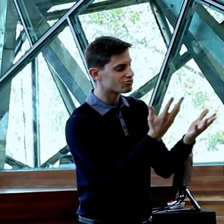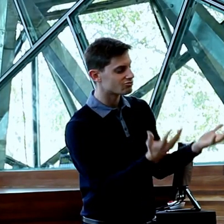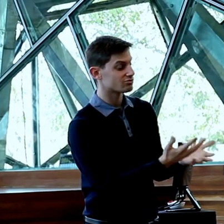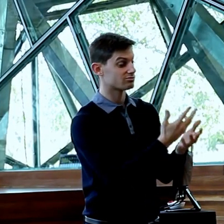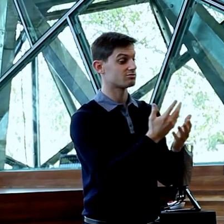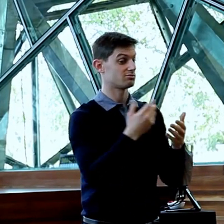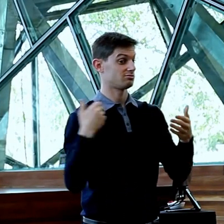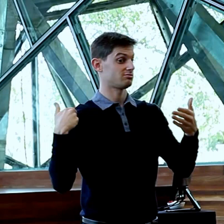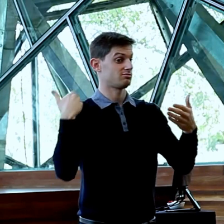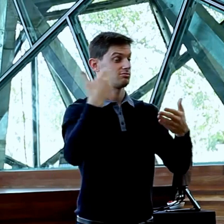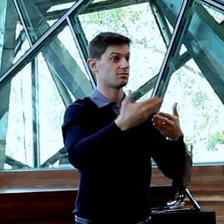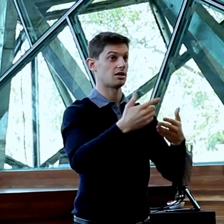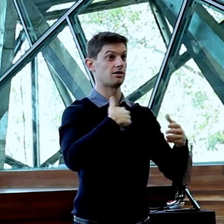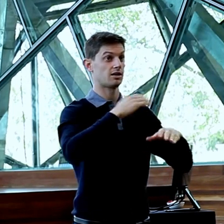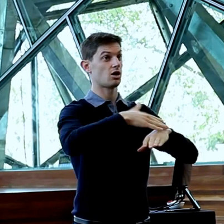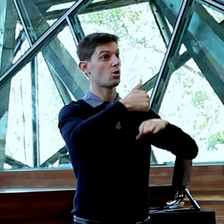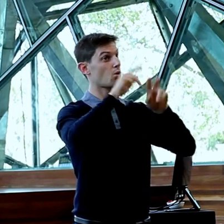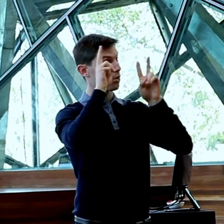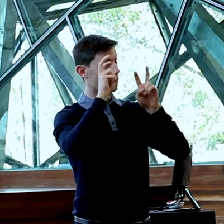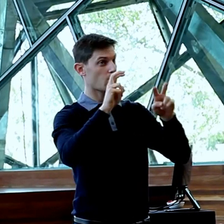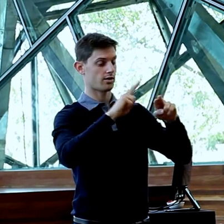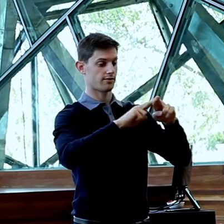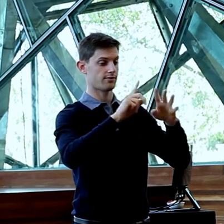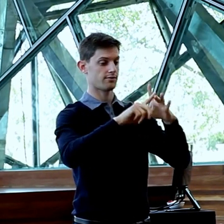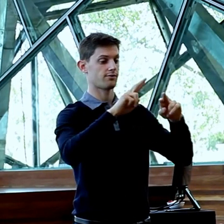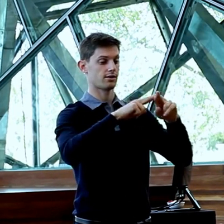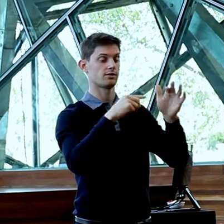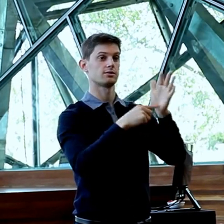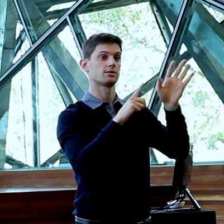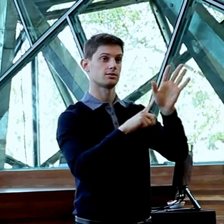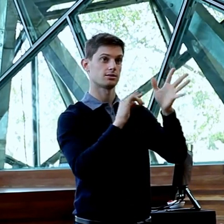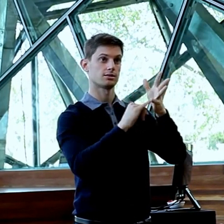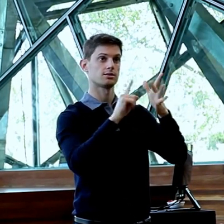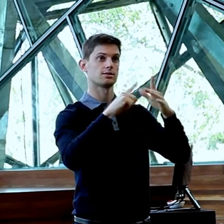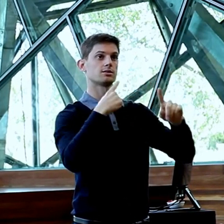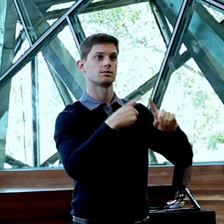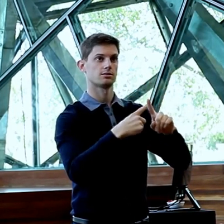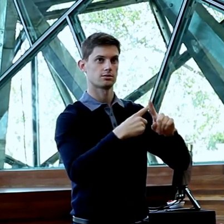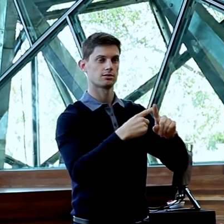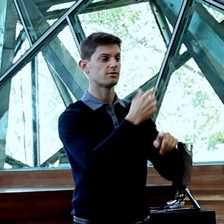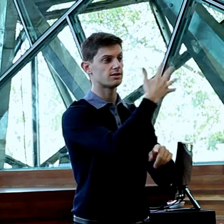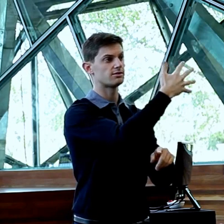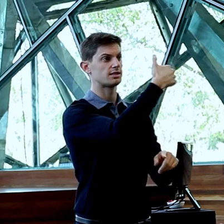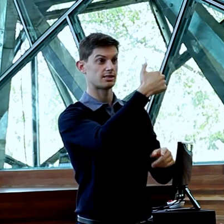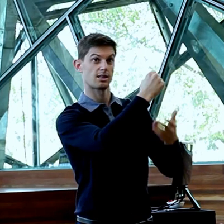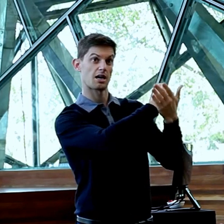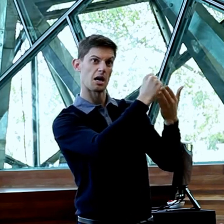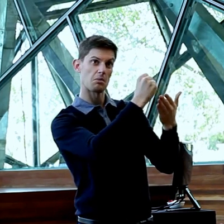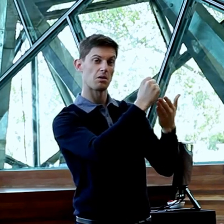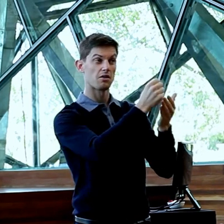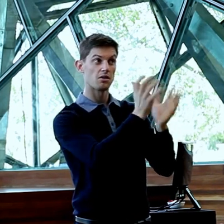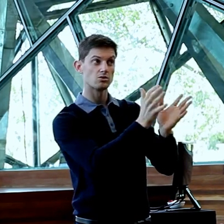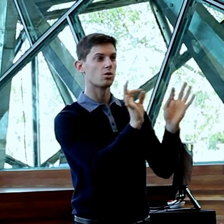created what we like to call Fiftysix. Now, Fiftysix is not just a number. Sure, it's a number, but it's a bit more than